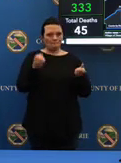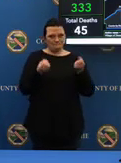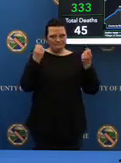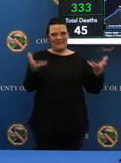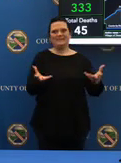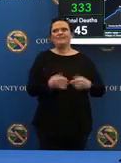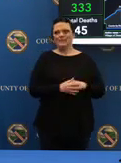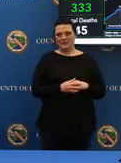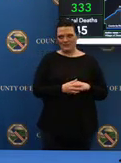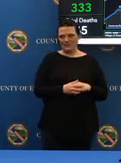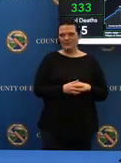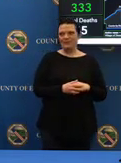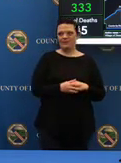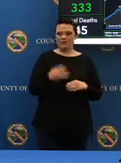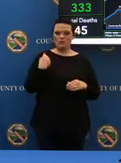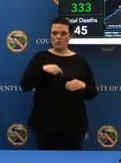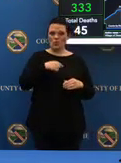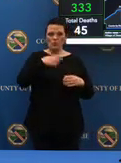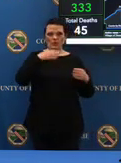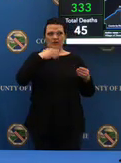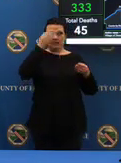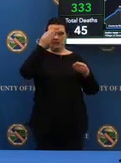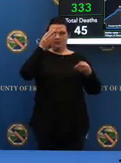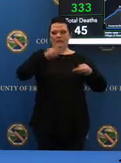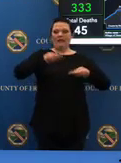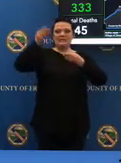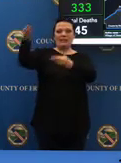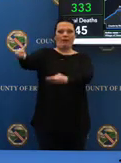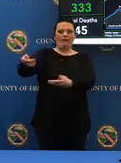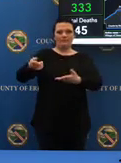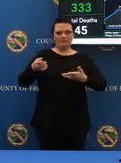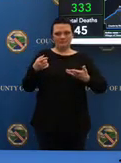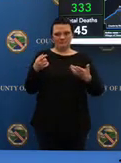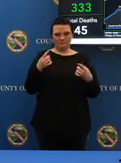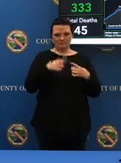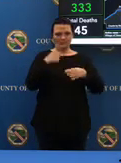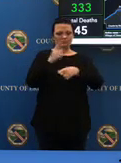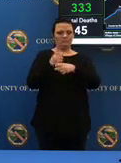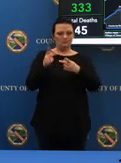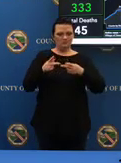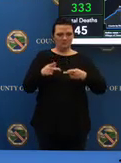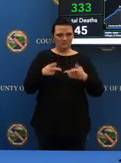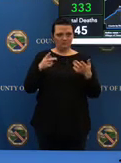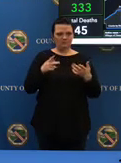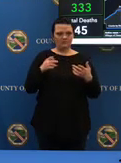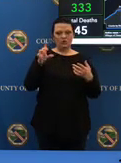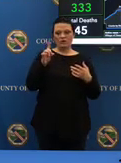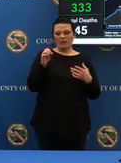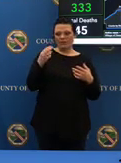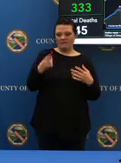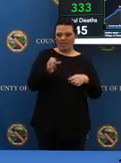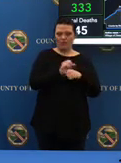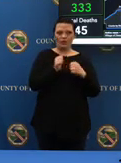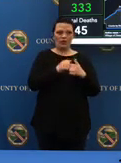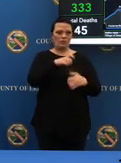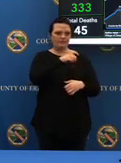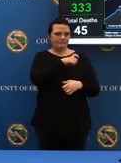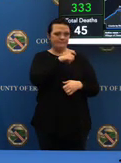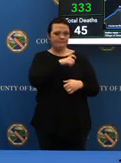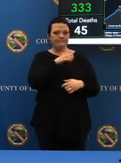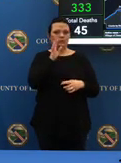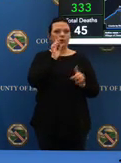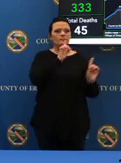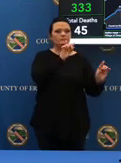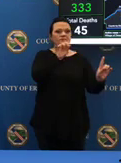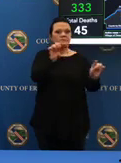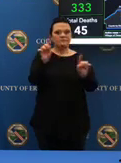few. We pass those on to the appropriate resource. The Erie County Department of Health, working with local law enforcement, will go to